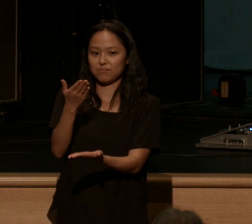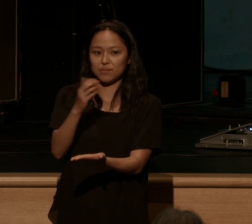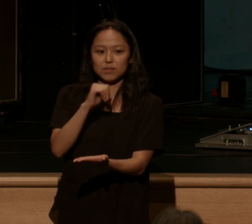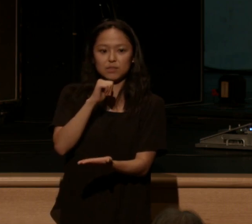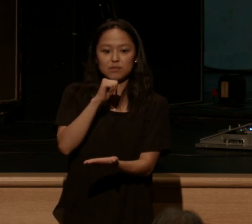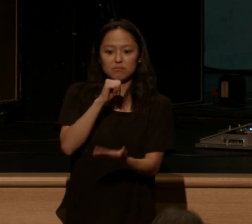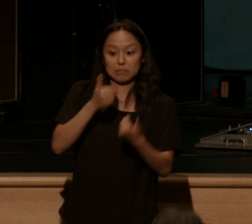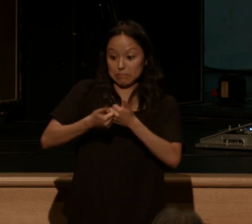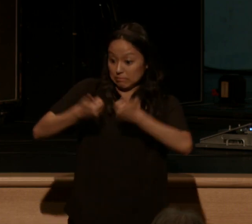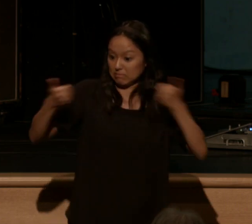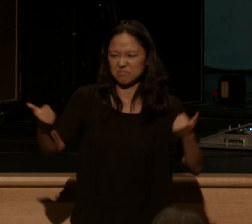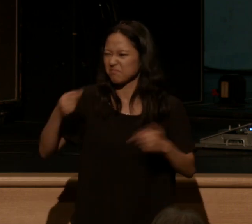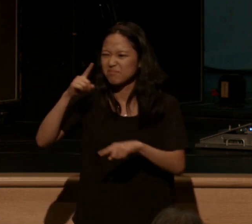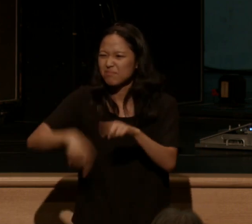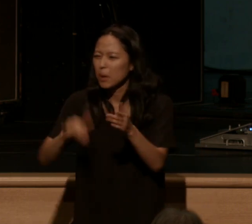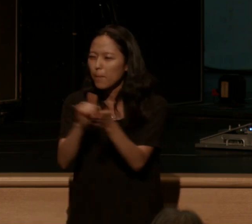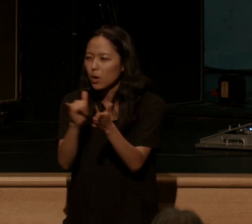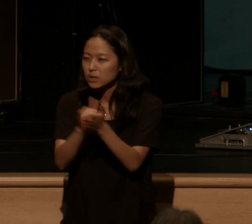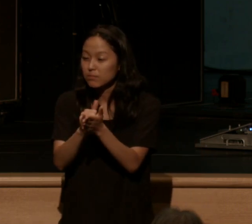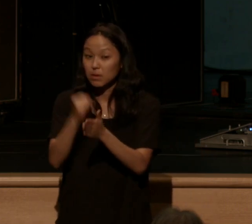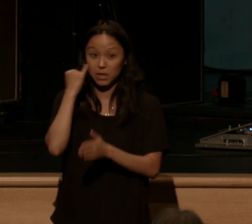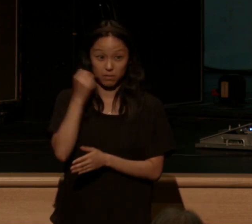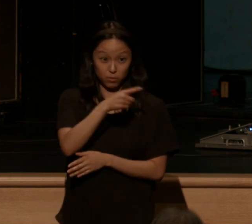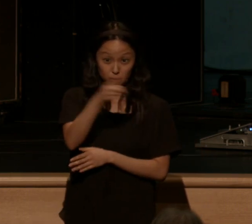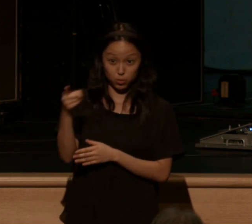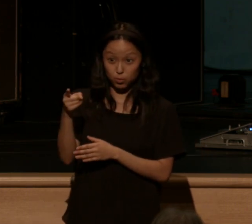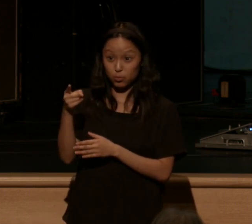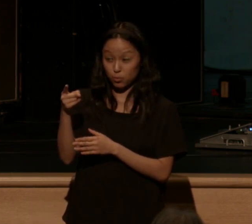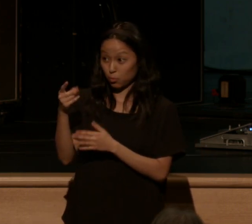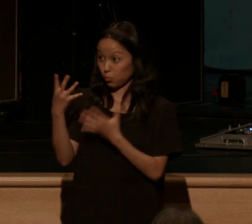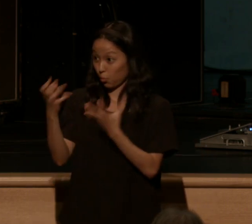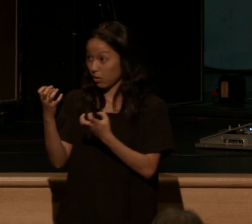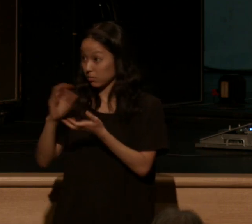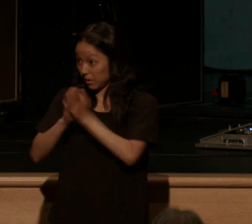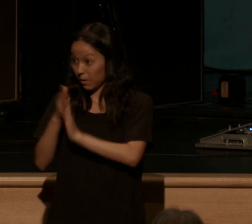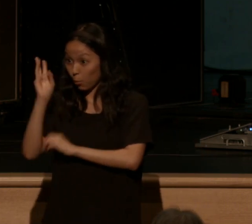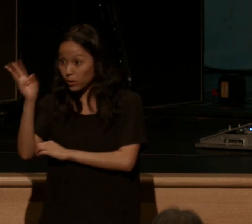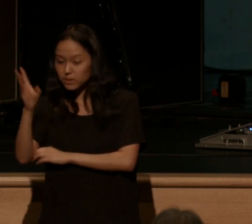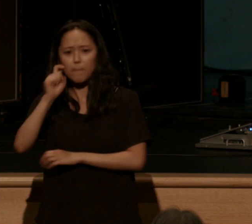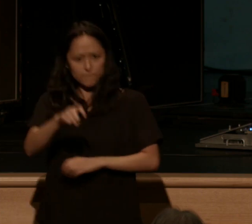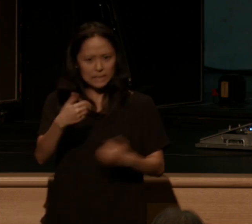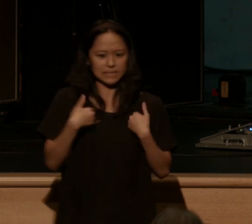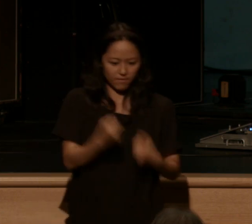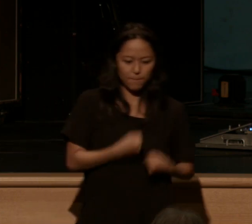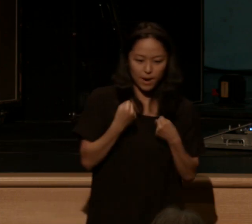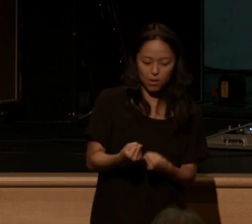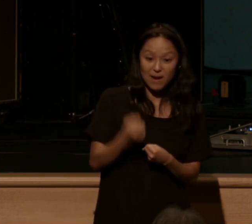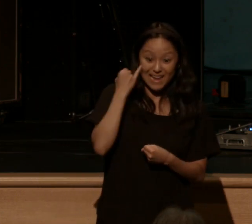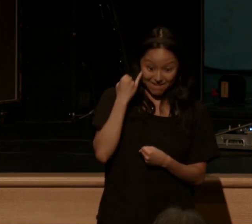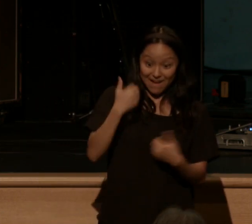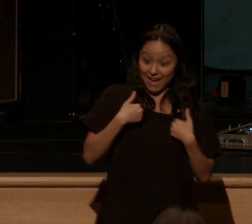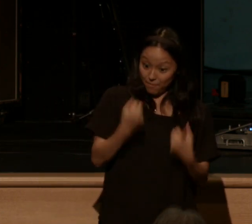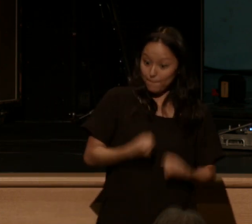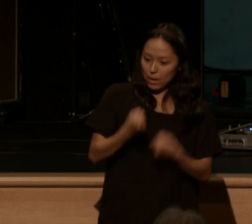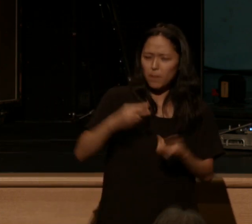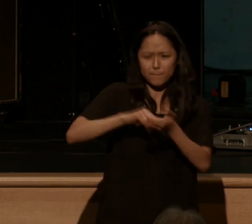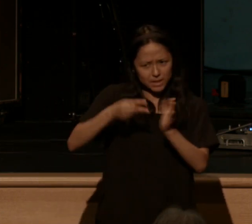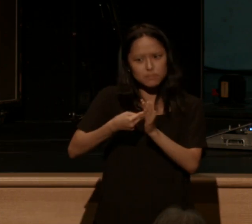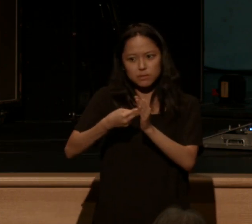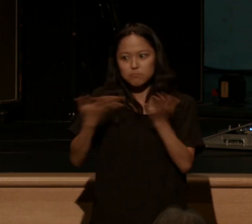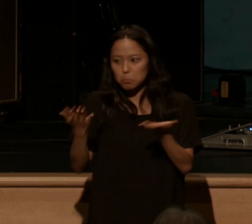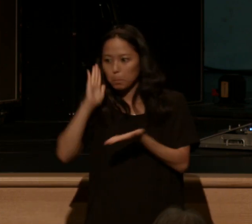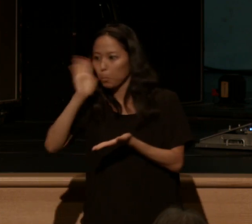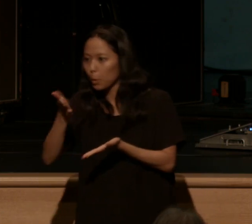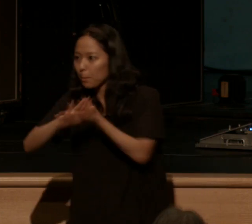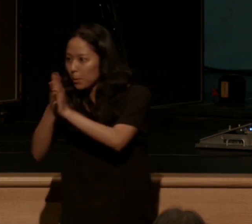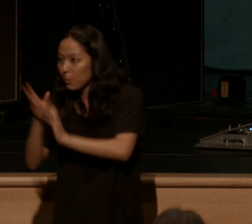one without the other. You want to be a witness? You must have the power. If you have the power, you will then be a witness for